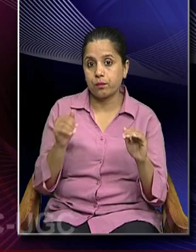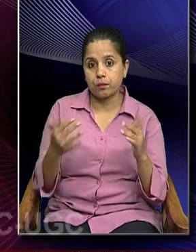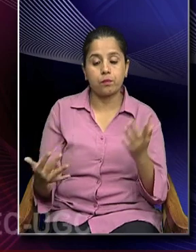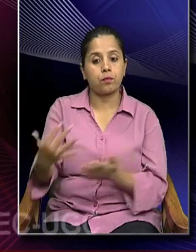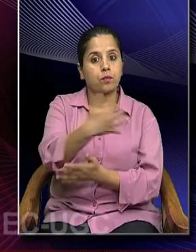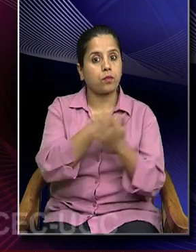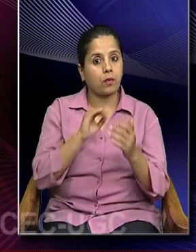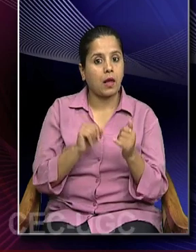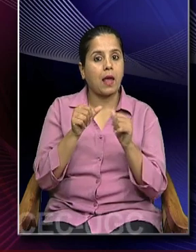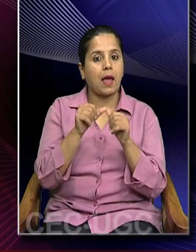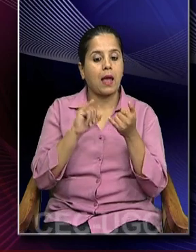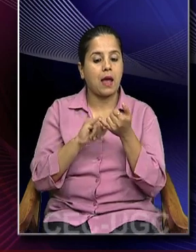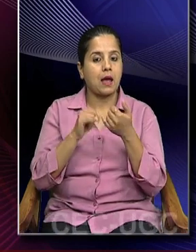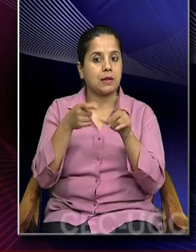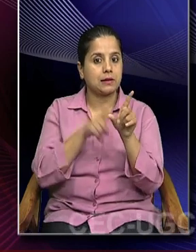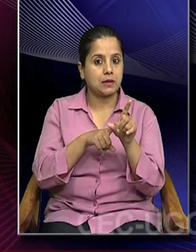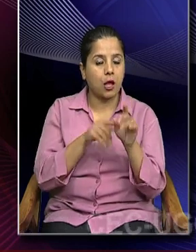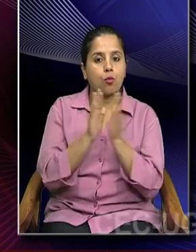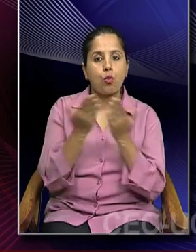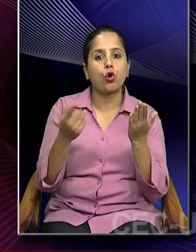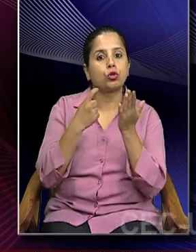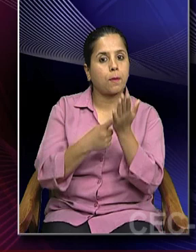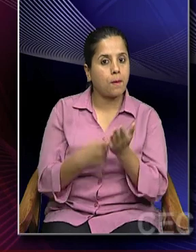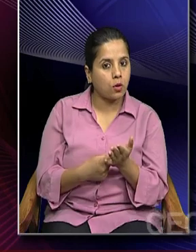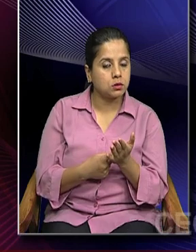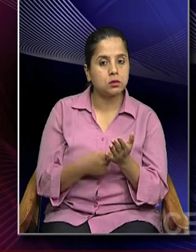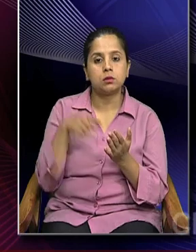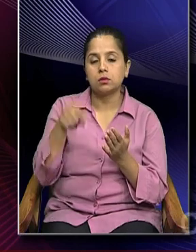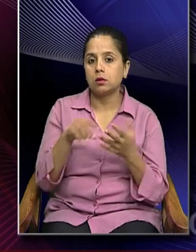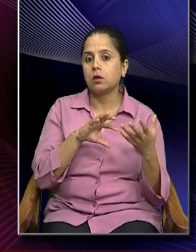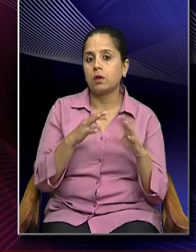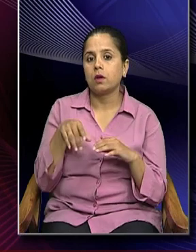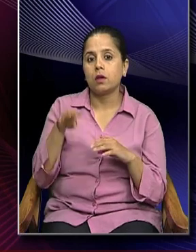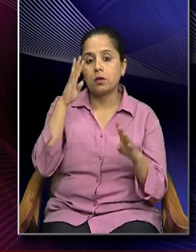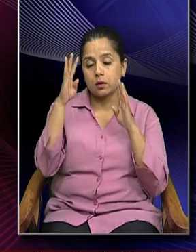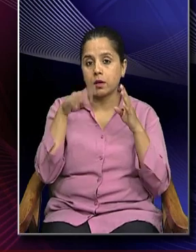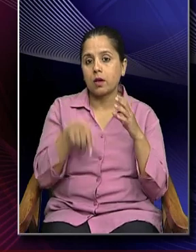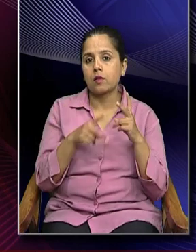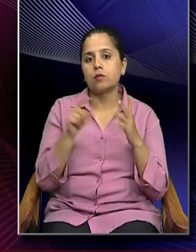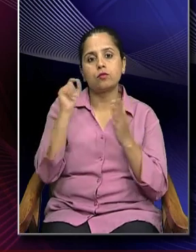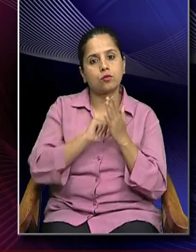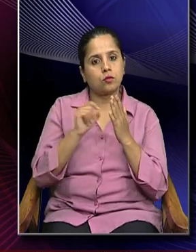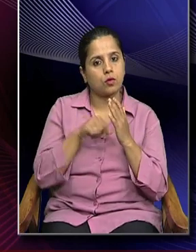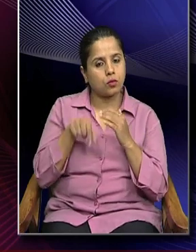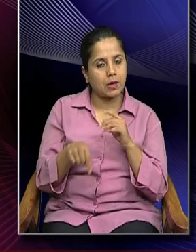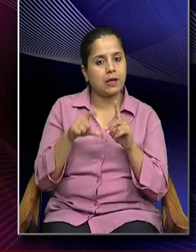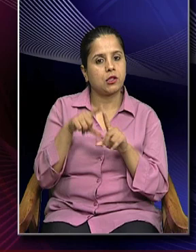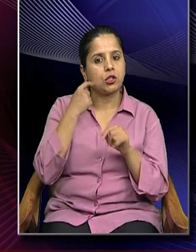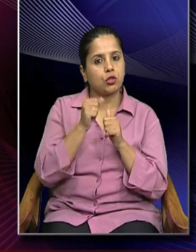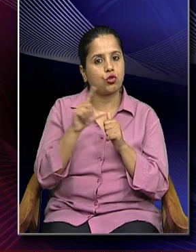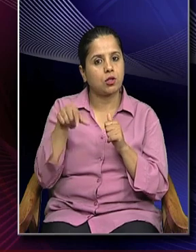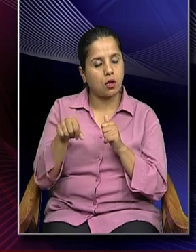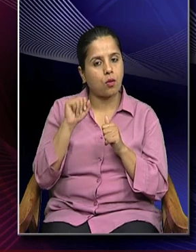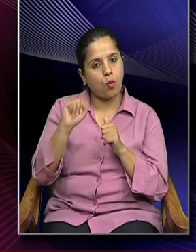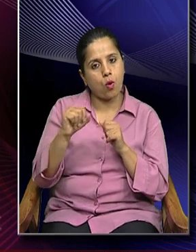the essays, book reports and creative writing pieces into a digital